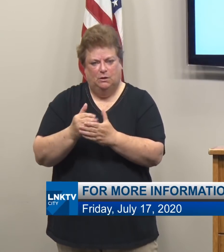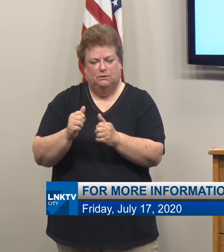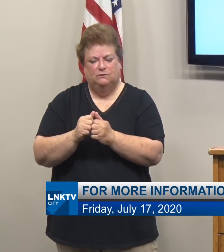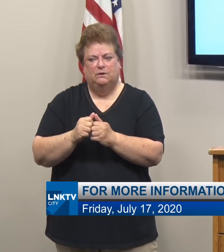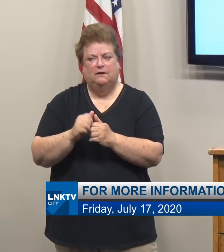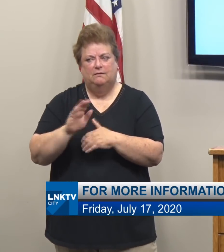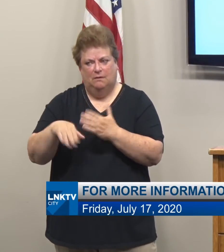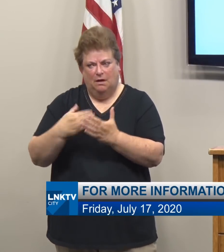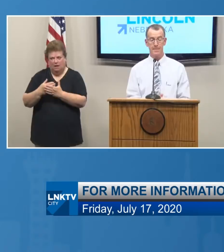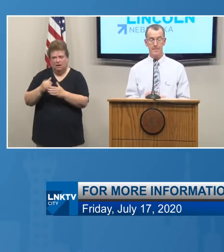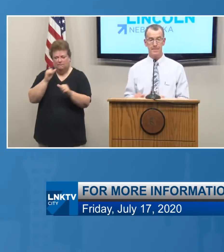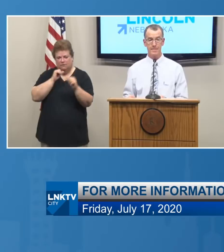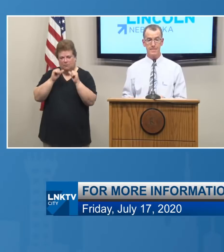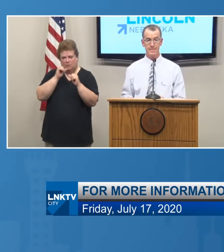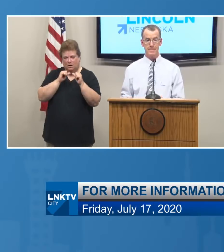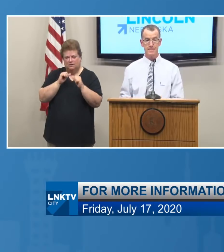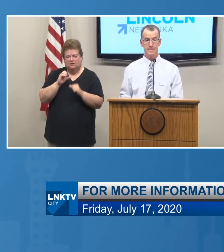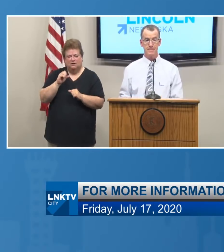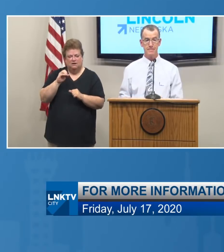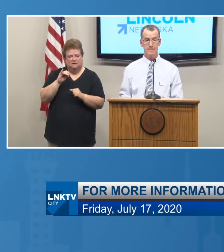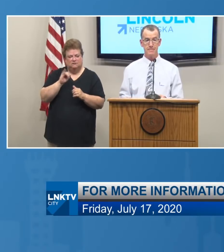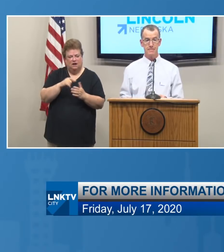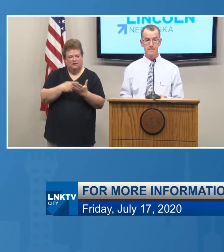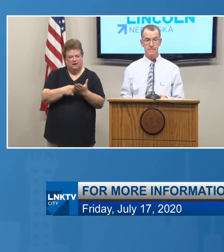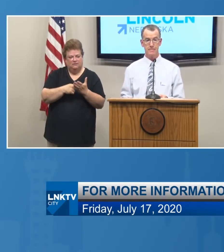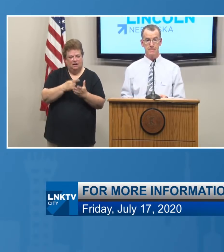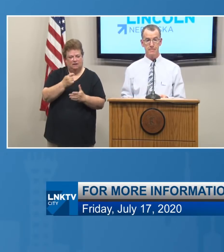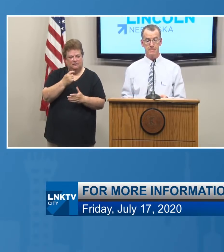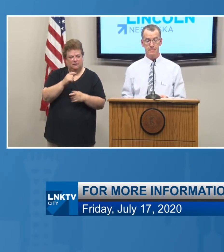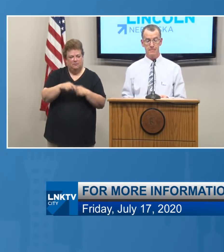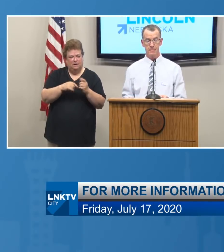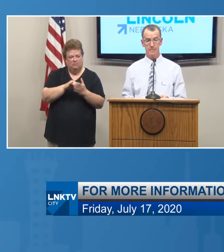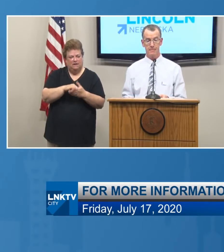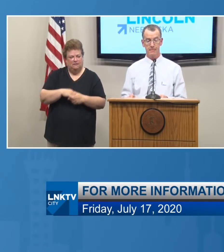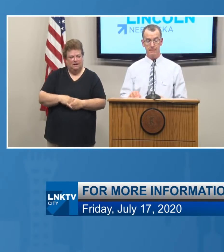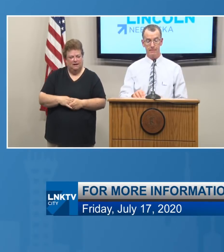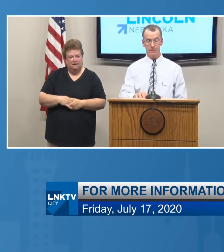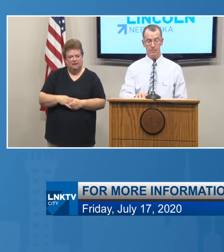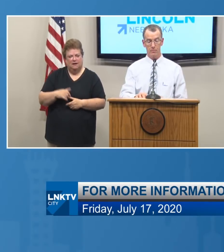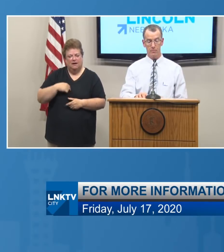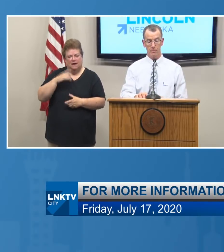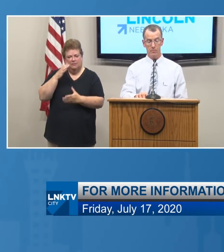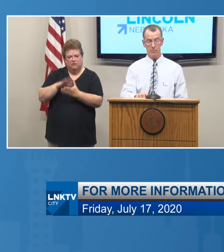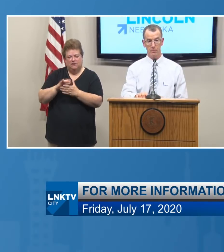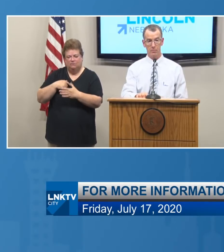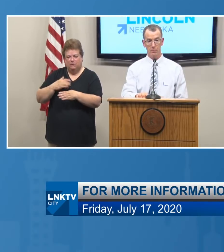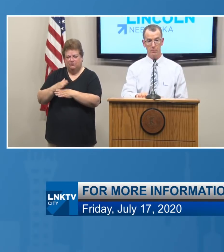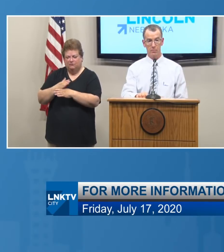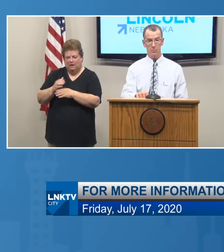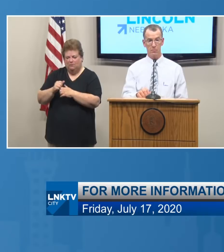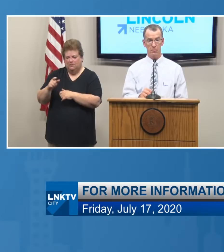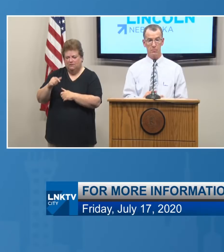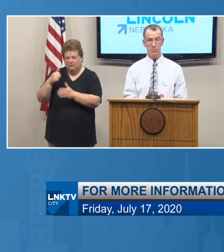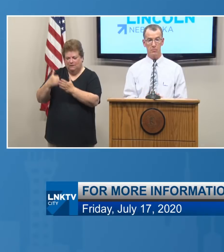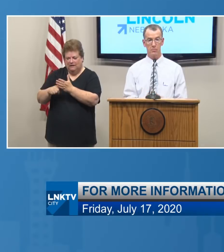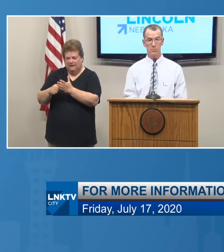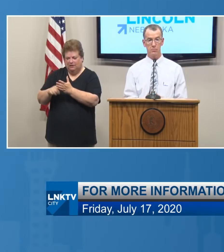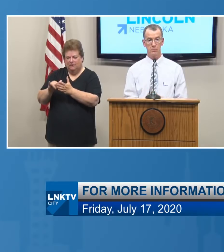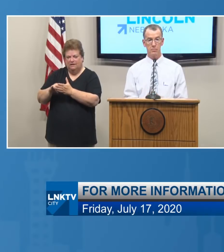bars, and Scott can talk a little bit about, I believe we shared with you the letter that was